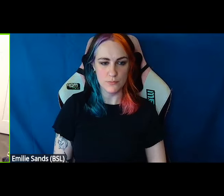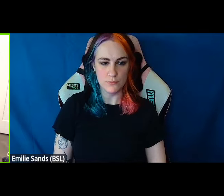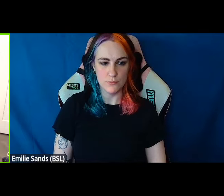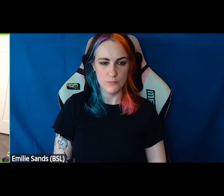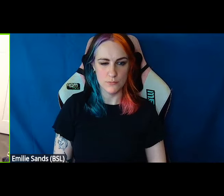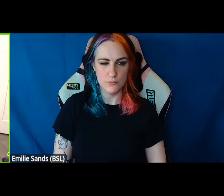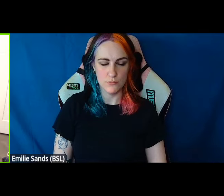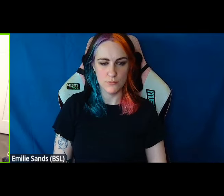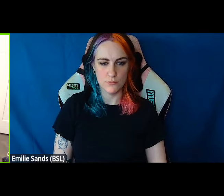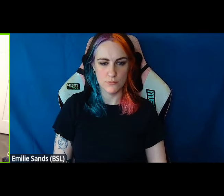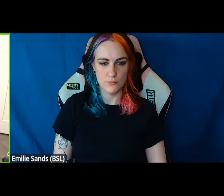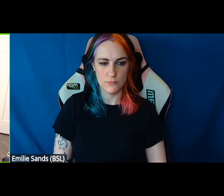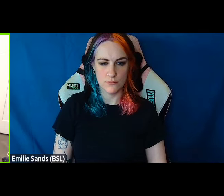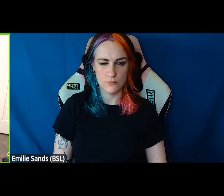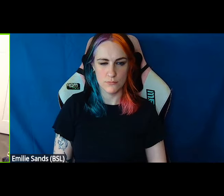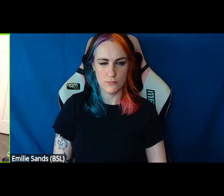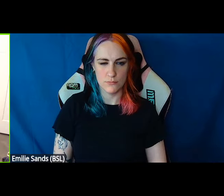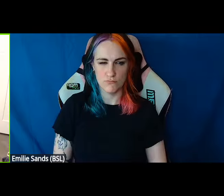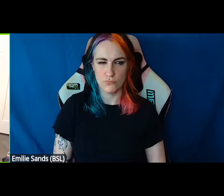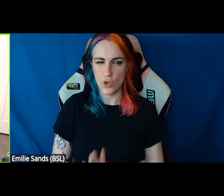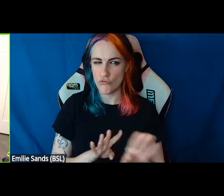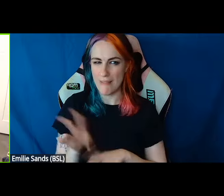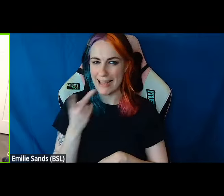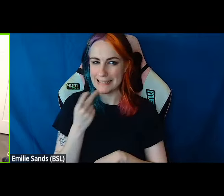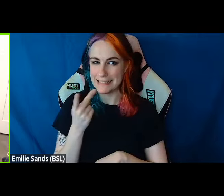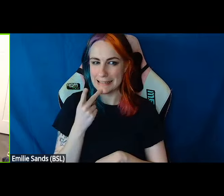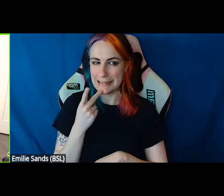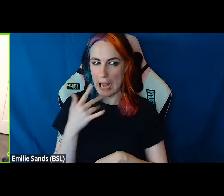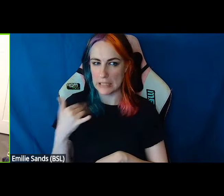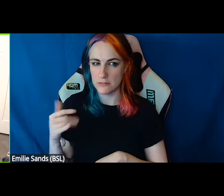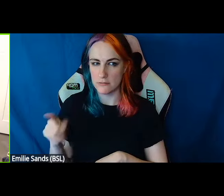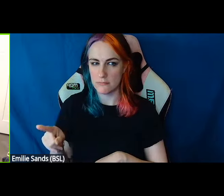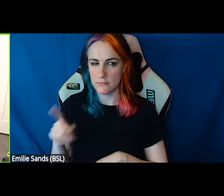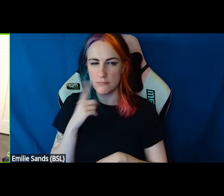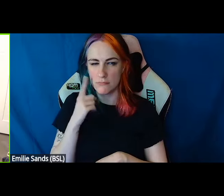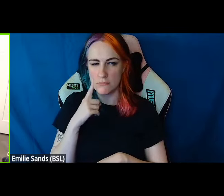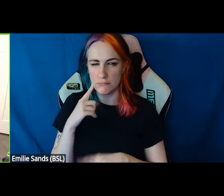Try on my second device.